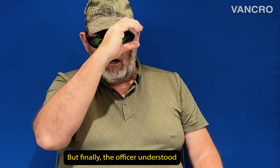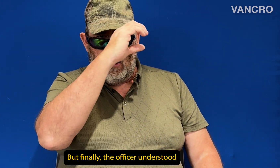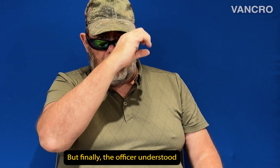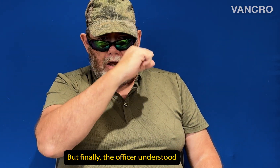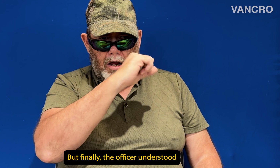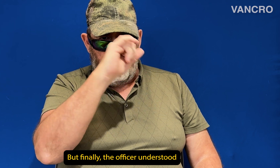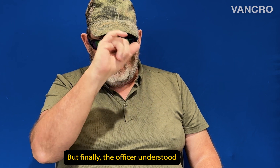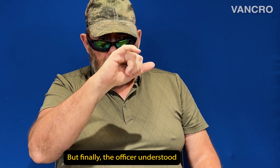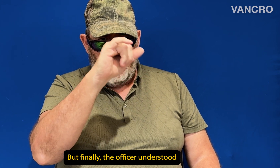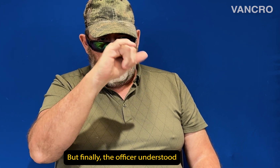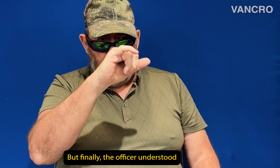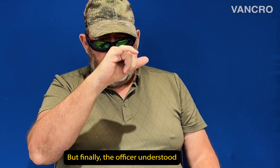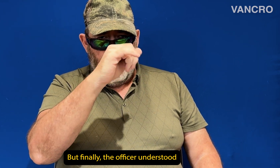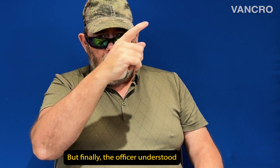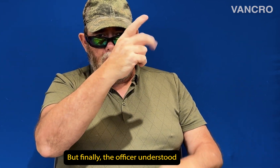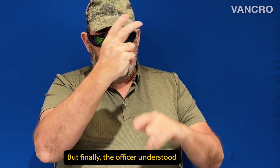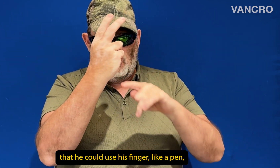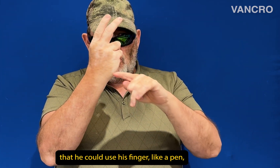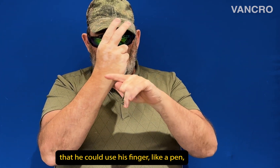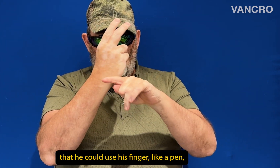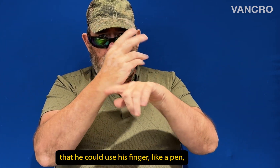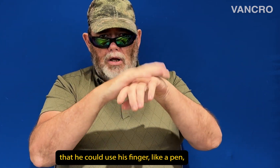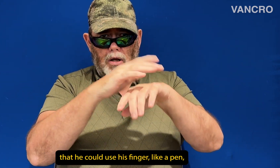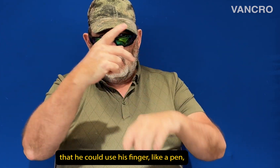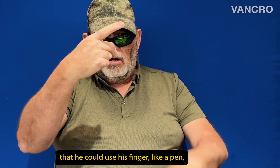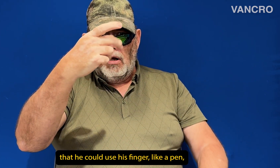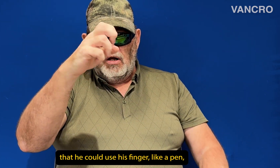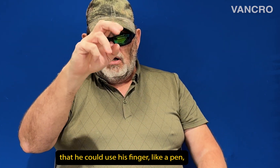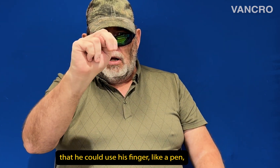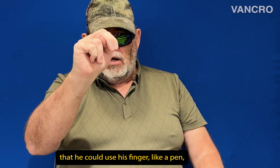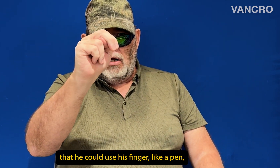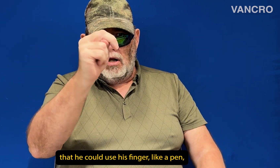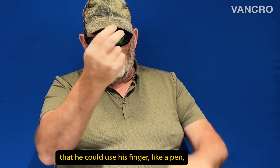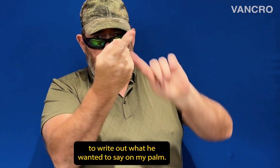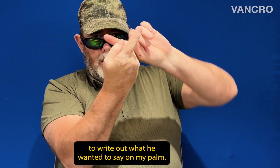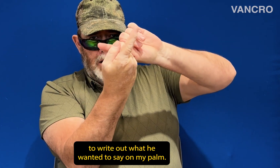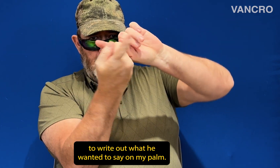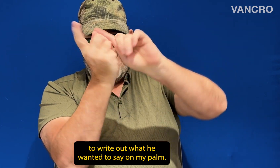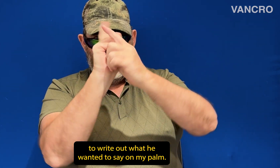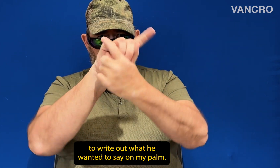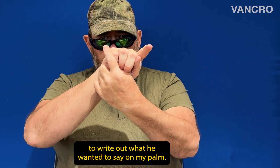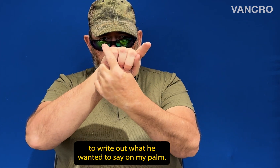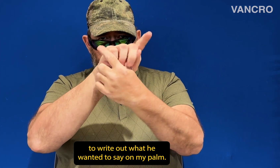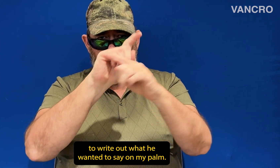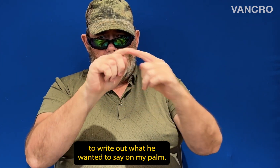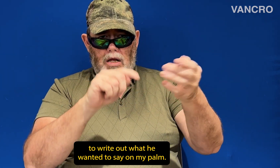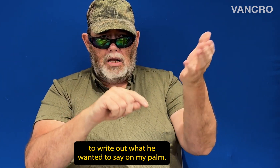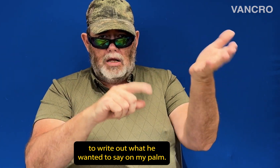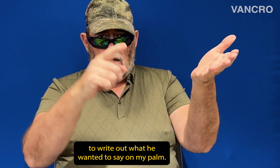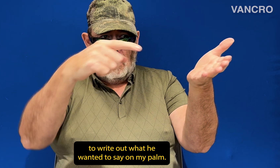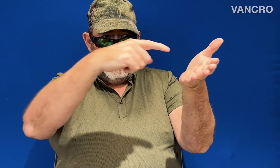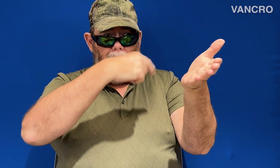But finally, the officer understood that he could use his finger, like a pen, to write out what he wanted to say on my palm.